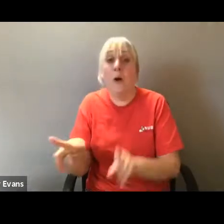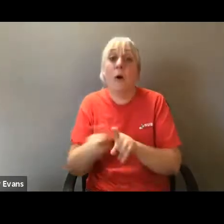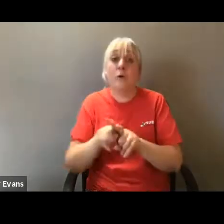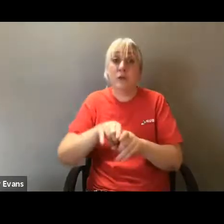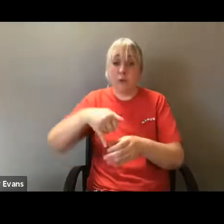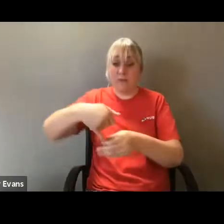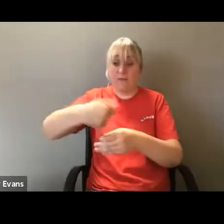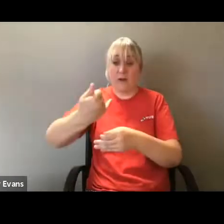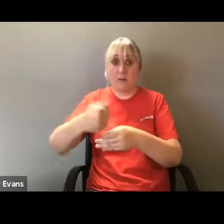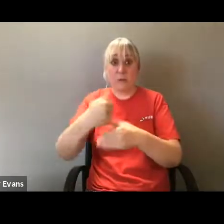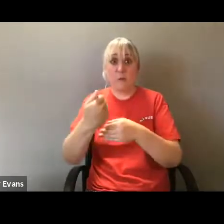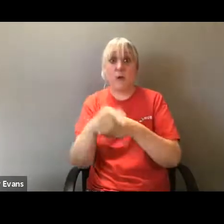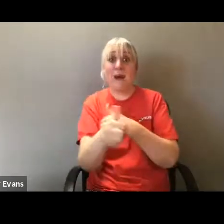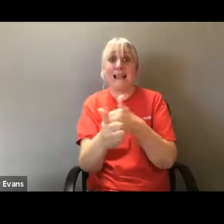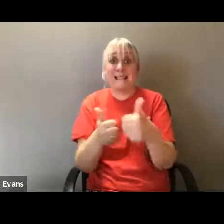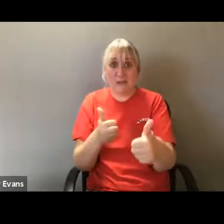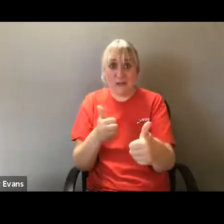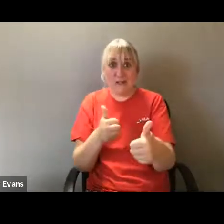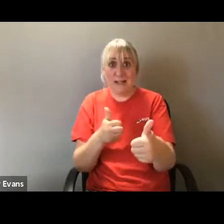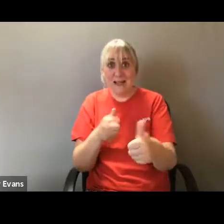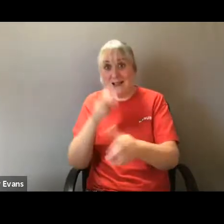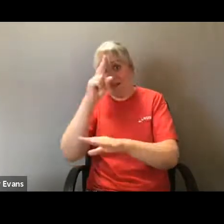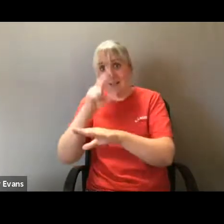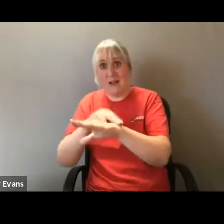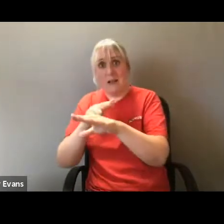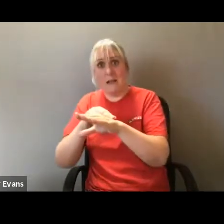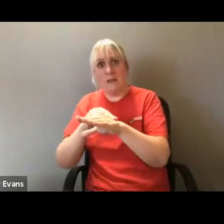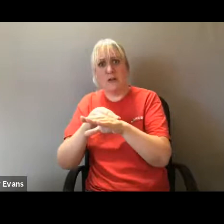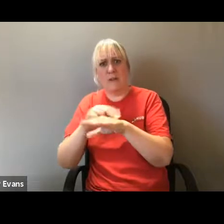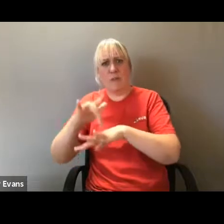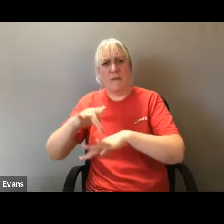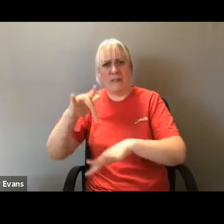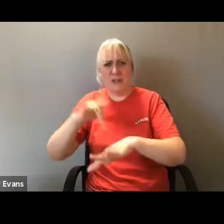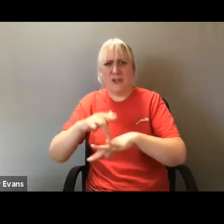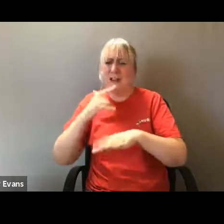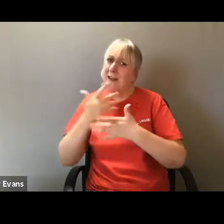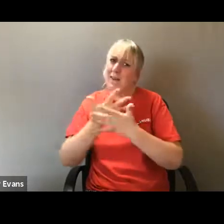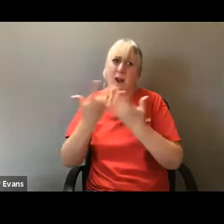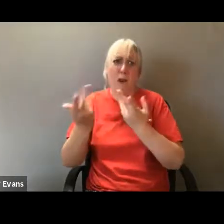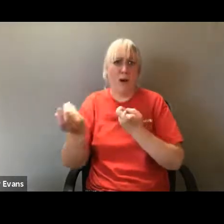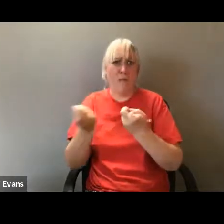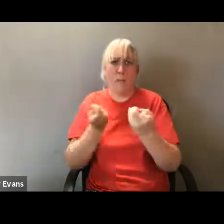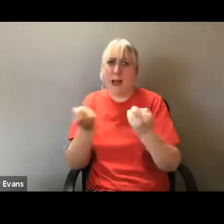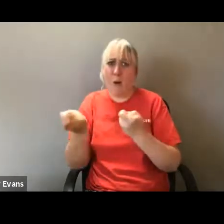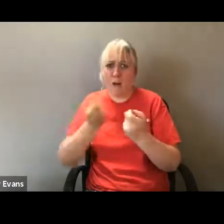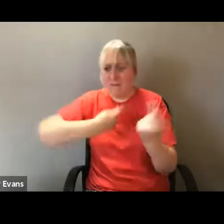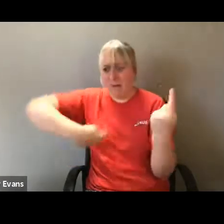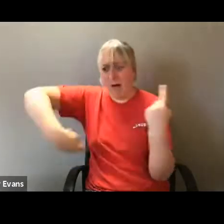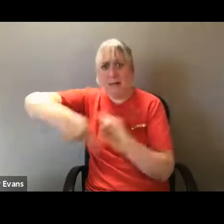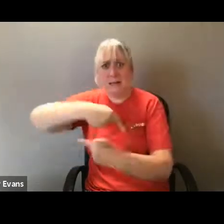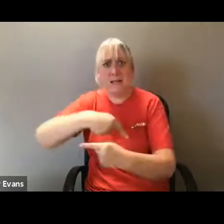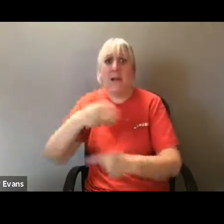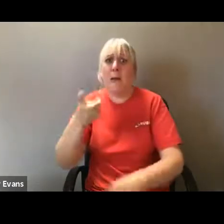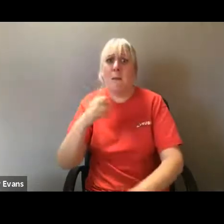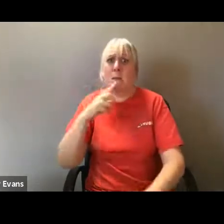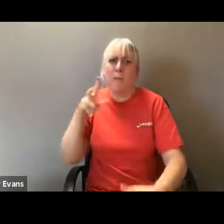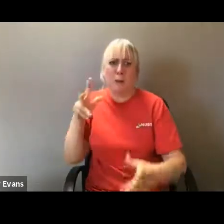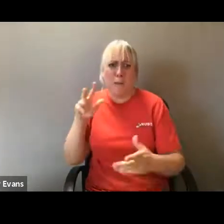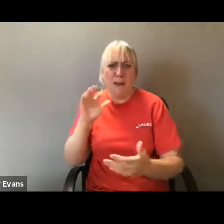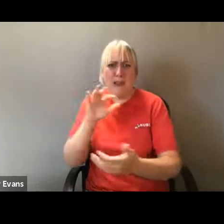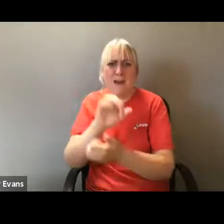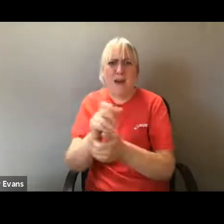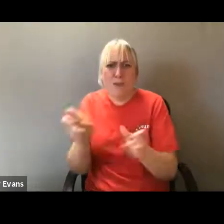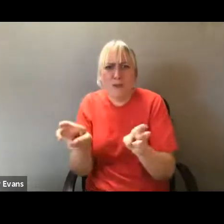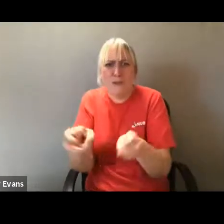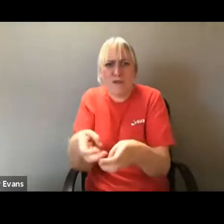along with the psychiatric profession, have enormous power over our lives. People are still being restrained and forcibly injected